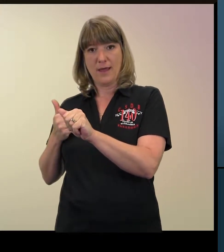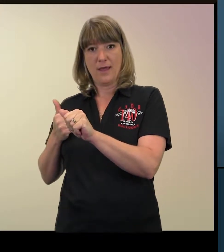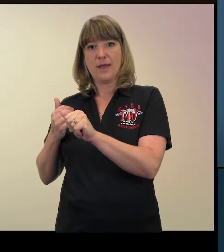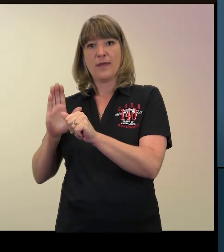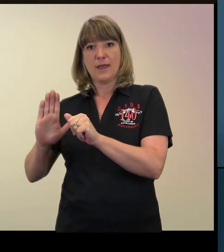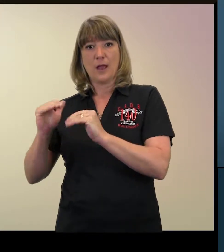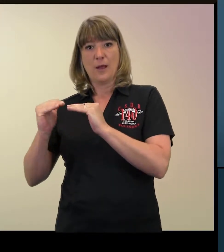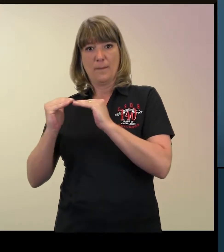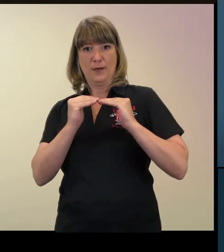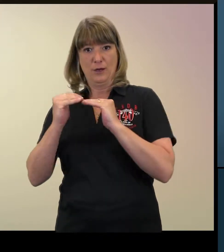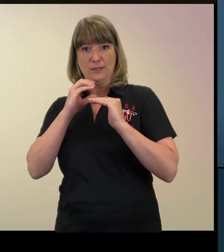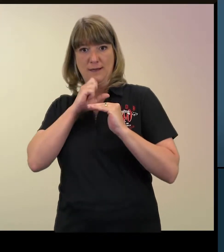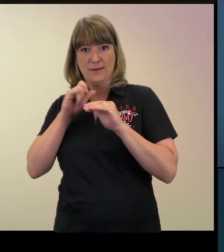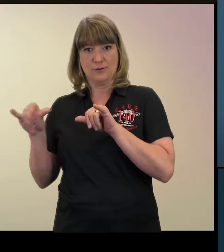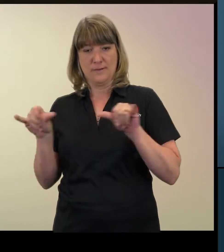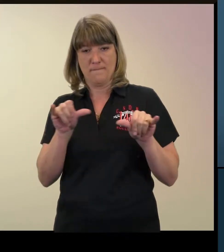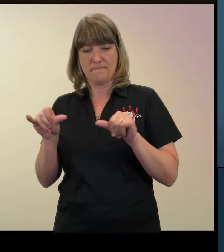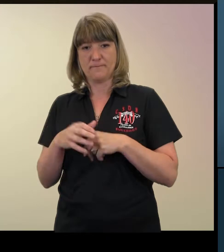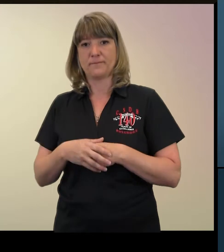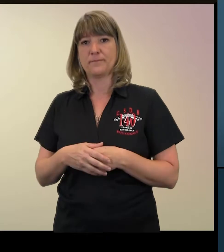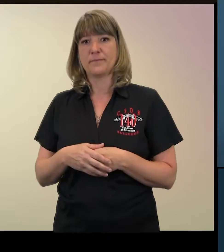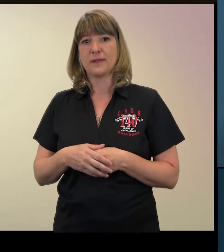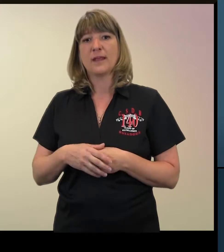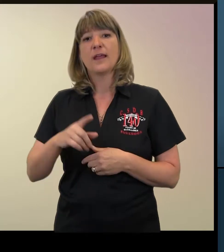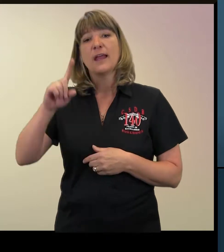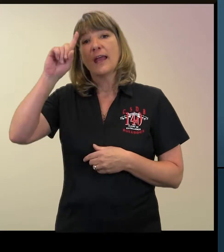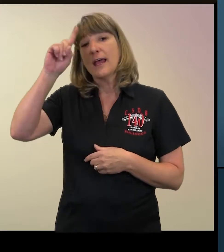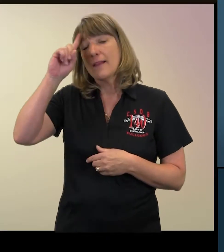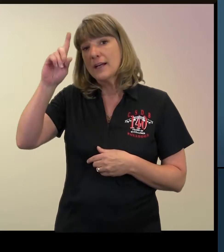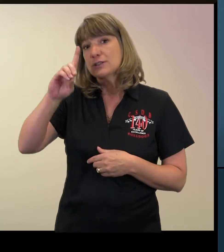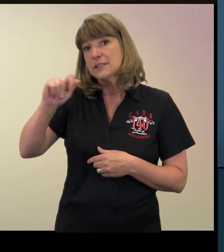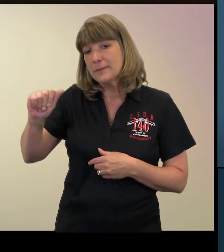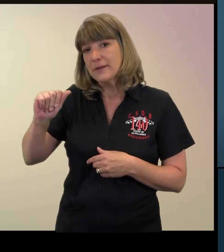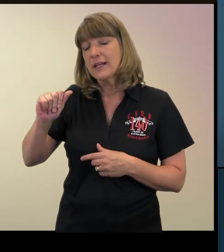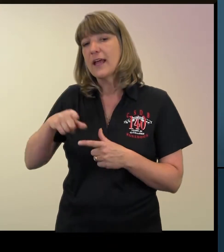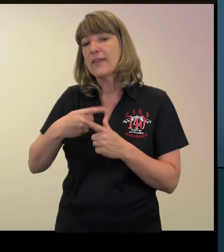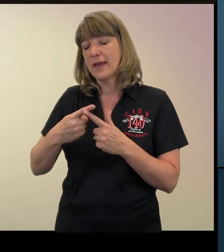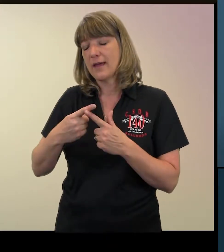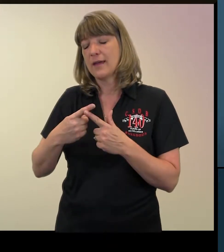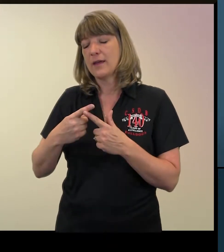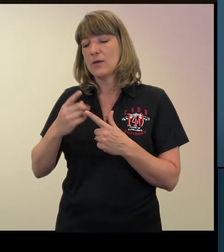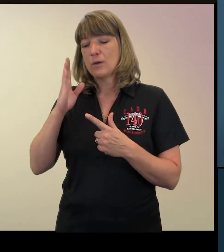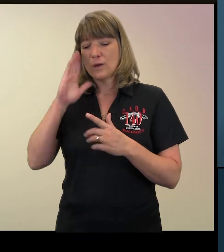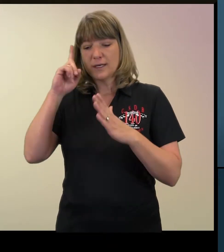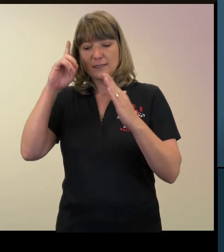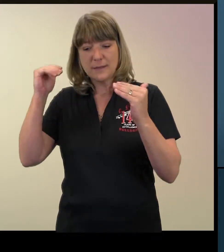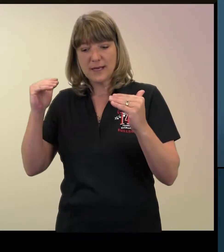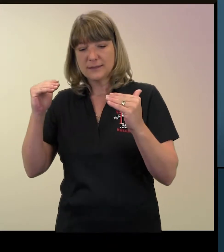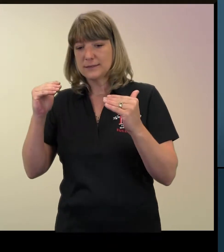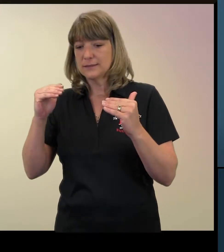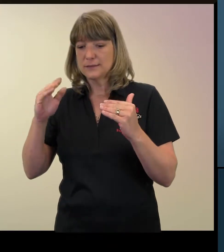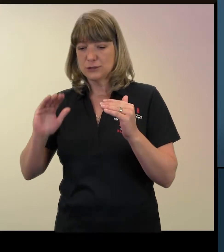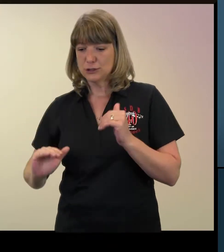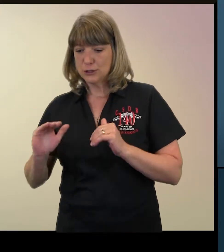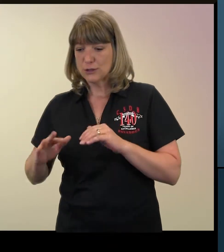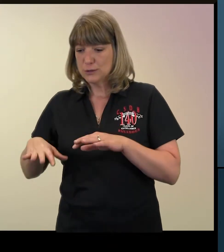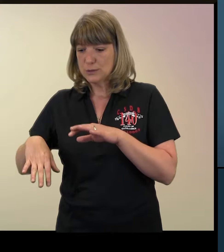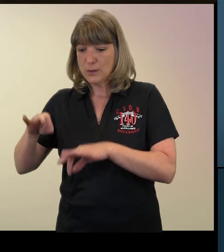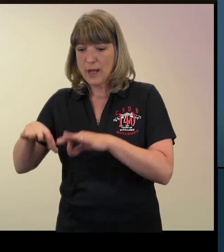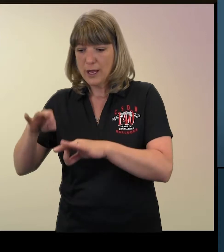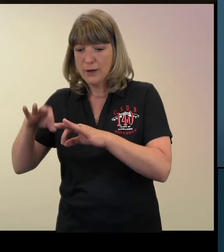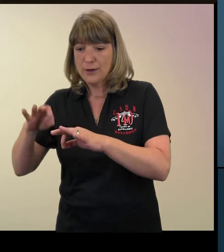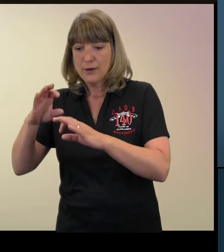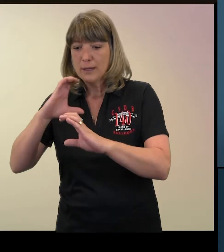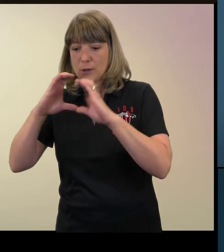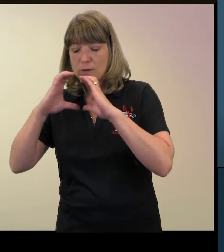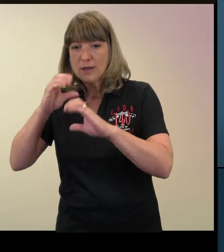peers. In the case of an intellectual disability, however, we would expect children to acquire those communicative